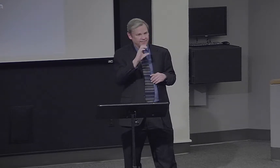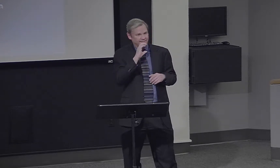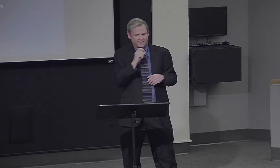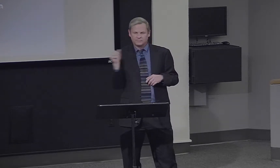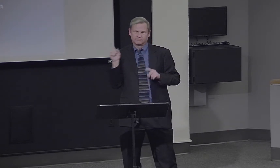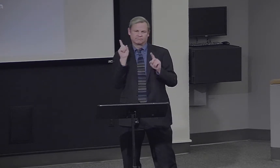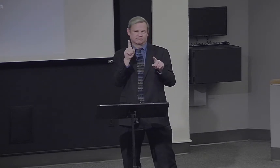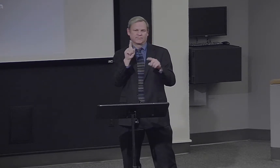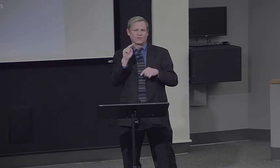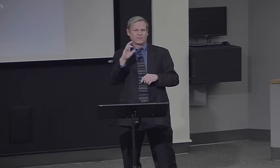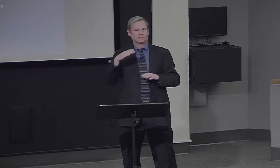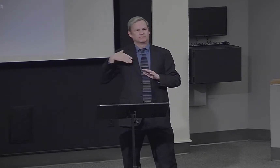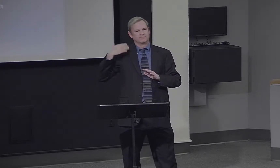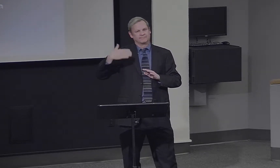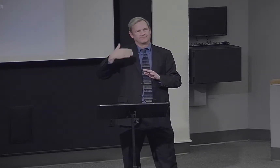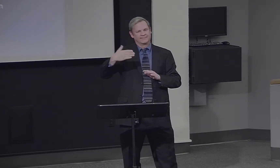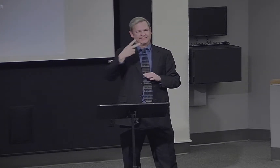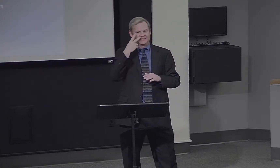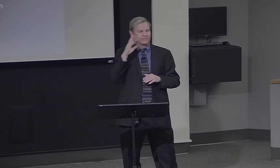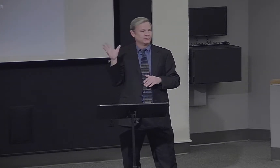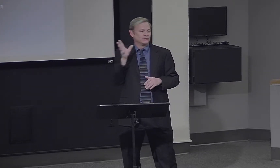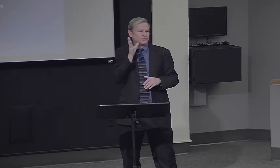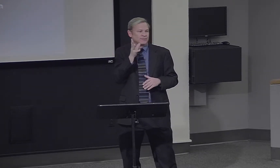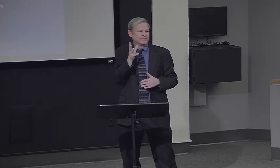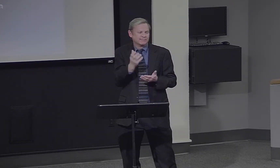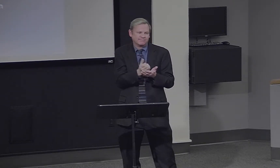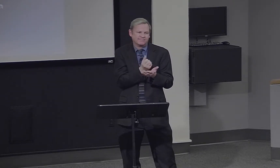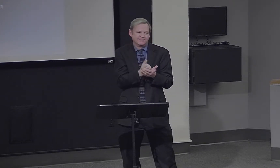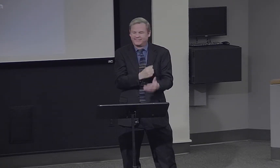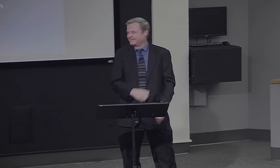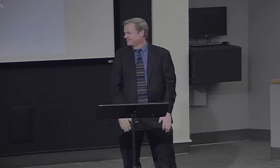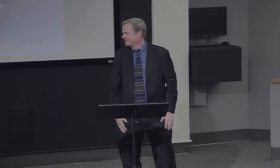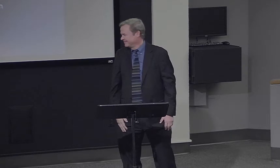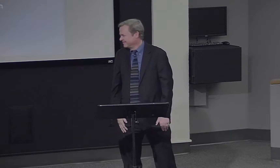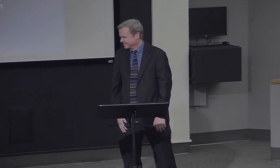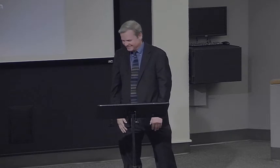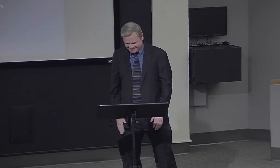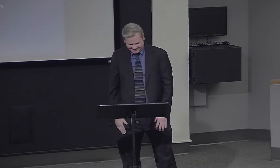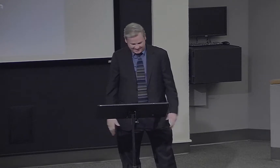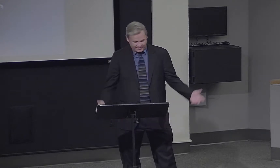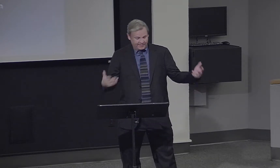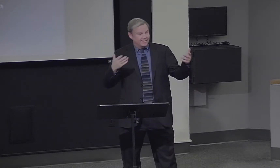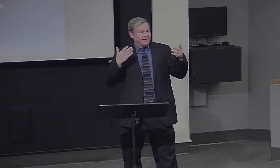in New York City who is with North Carolina, who is over 100.